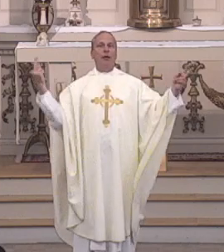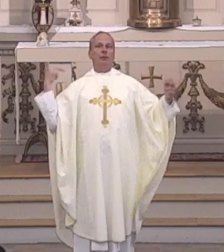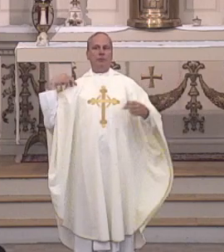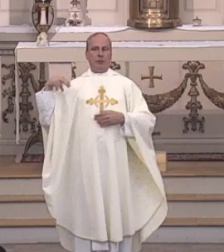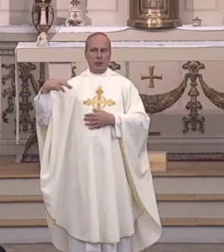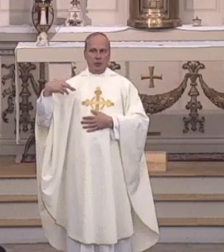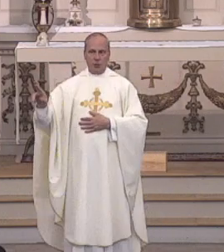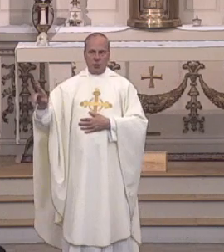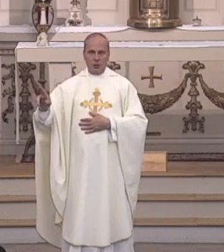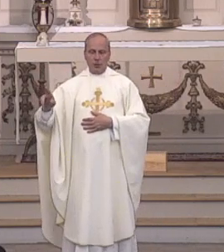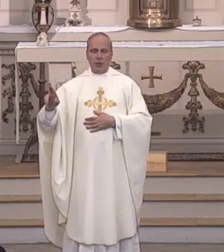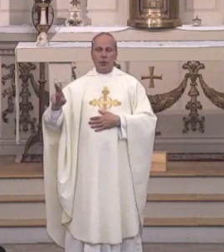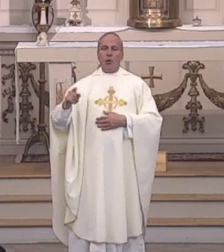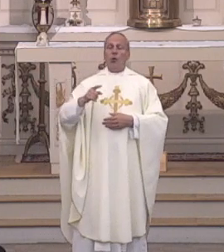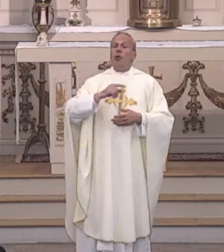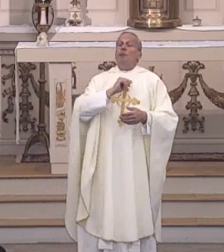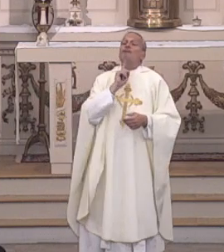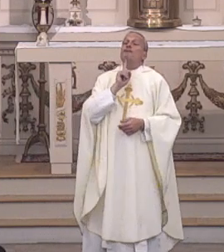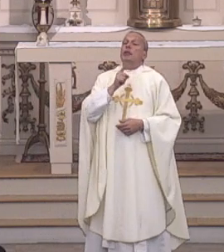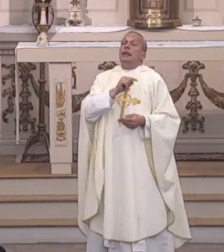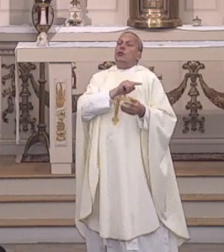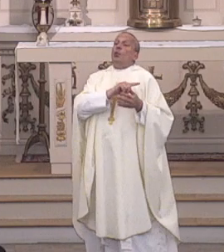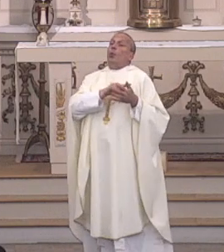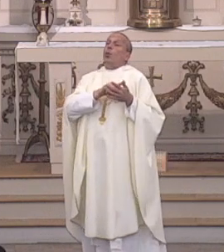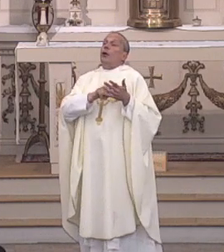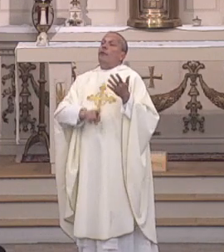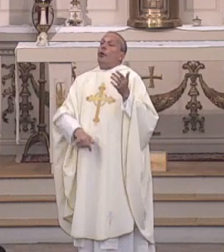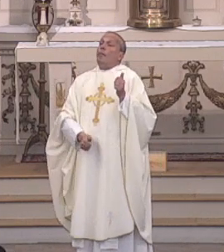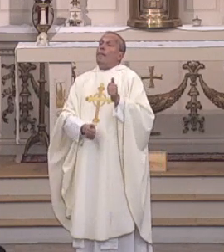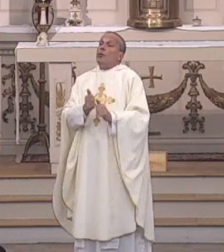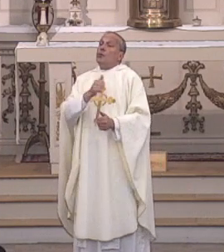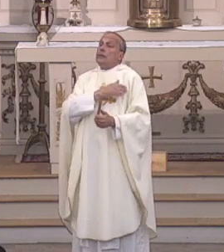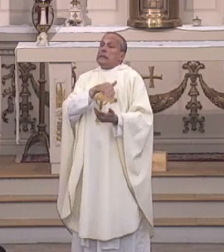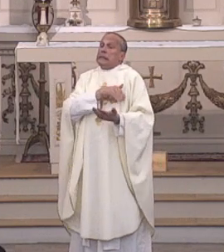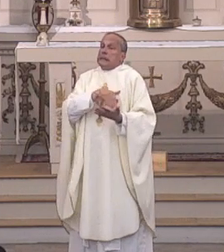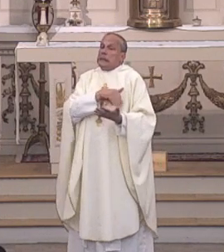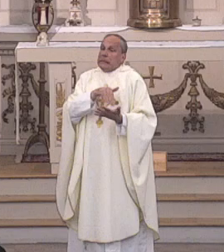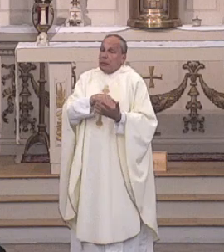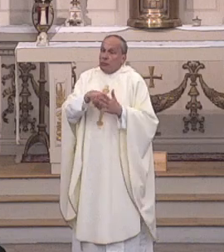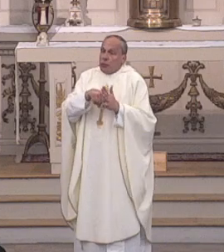human being who can say that they are not religious.